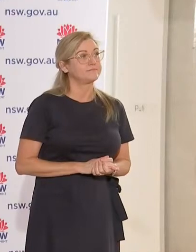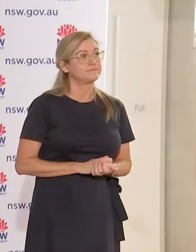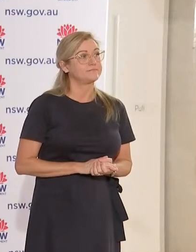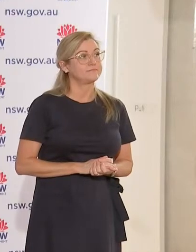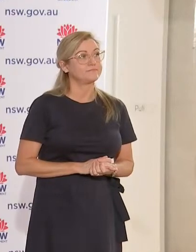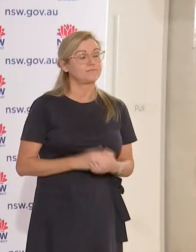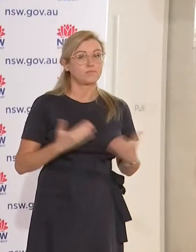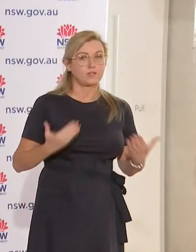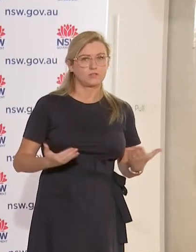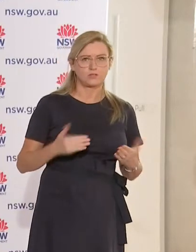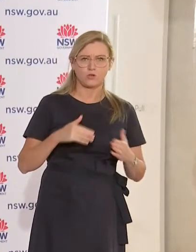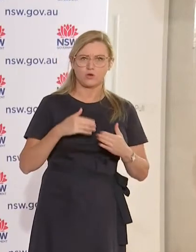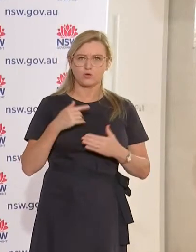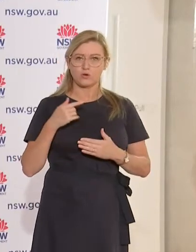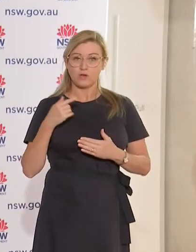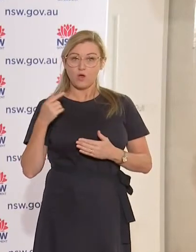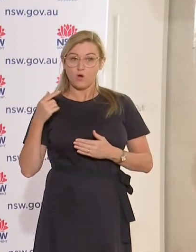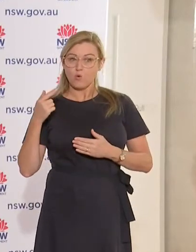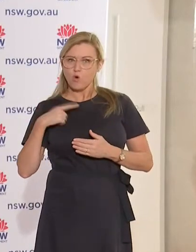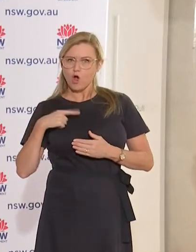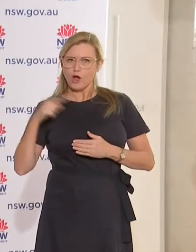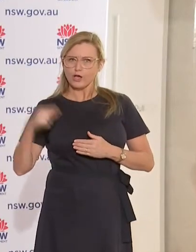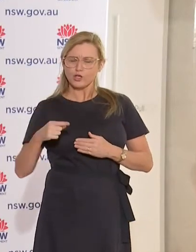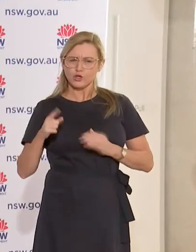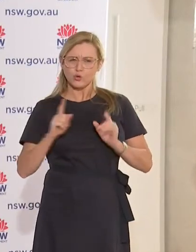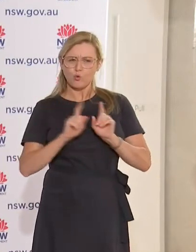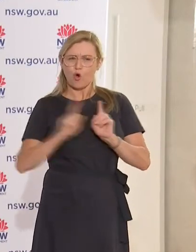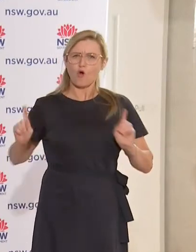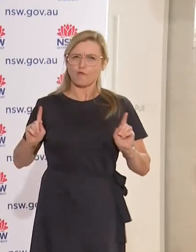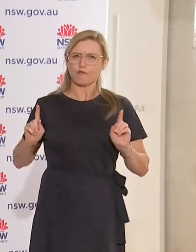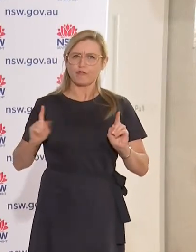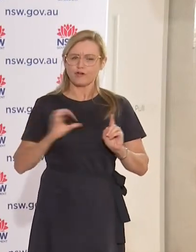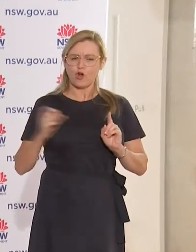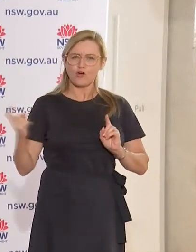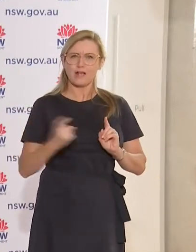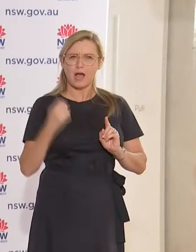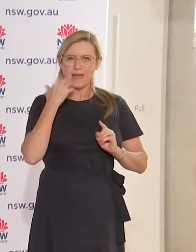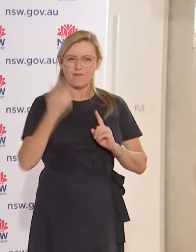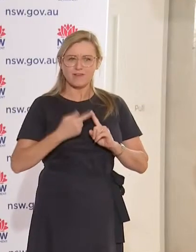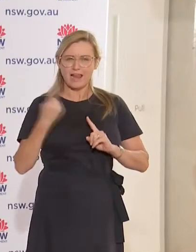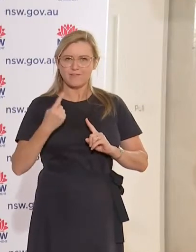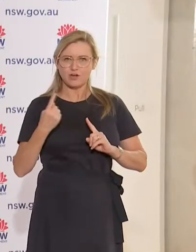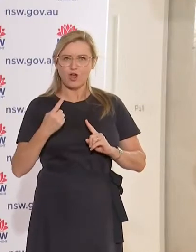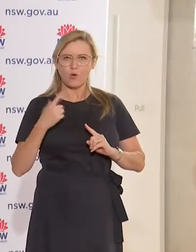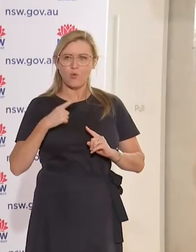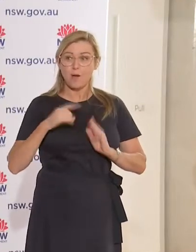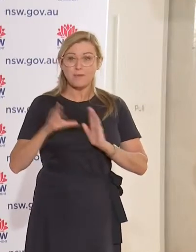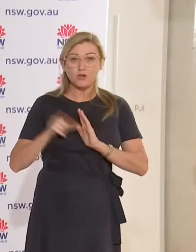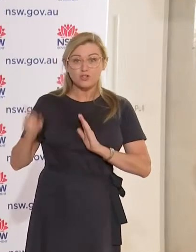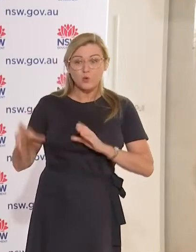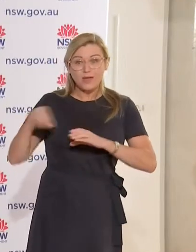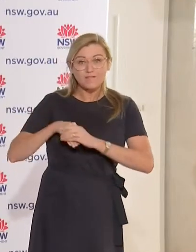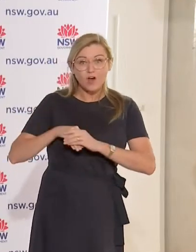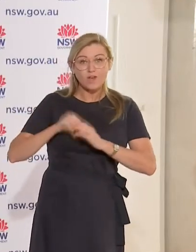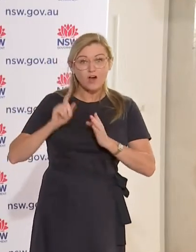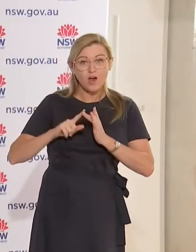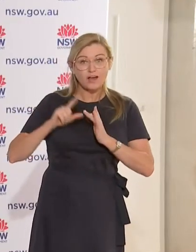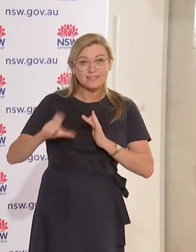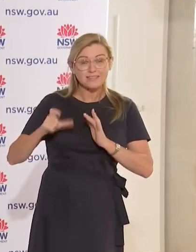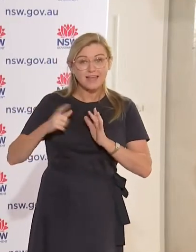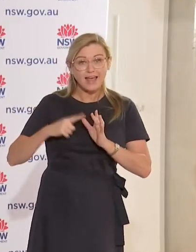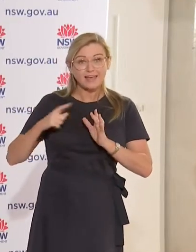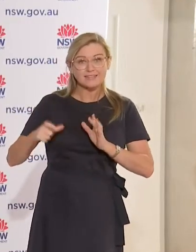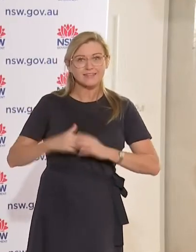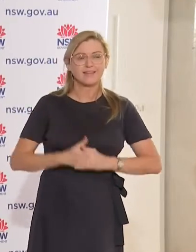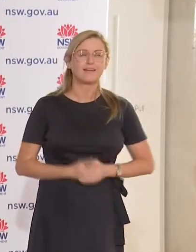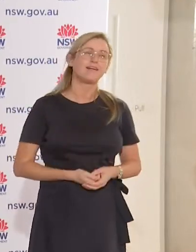11 a.m. conferences because you have been called to appear? Oh gosh. Gosh, I wish you could all be privy to the conversations we had